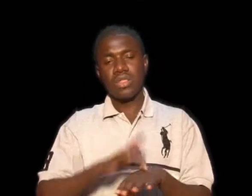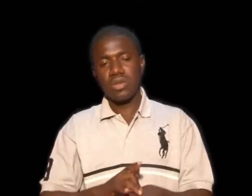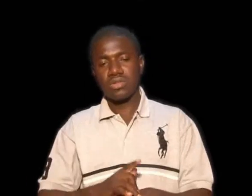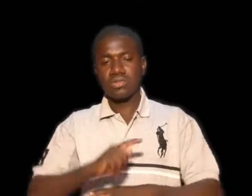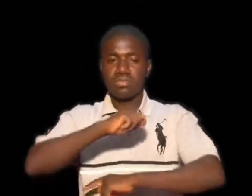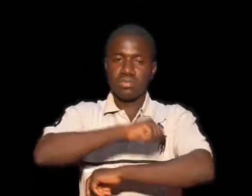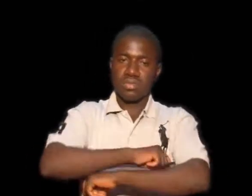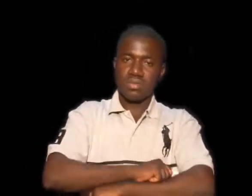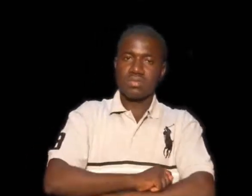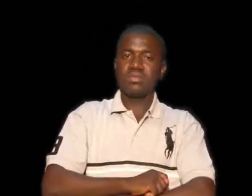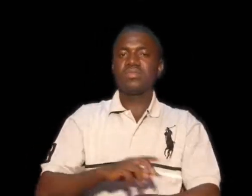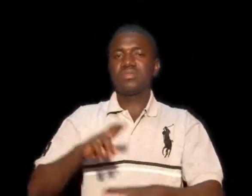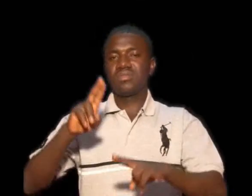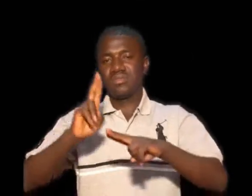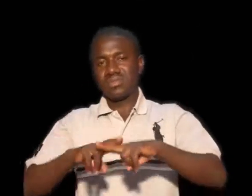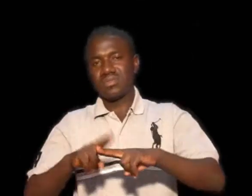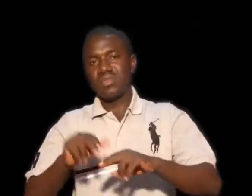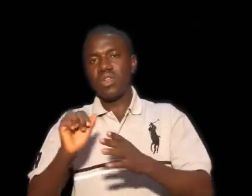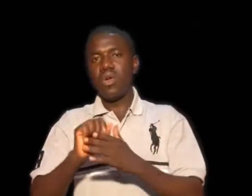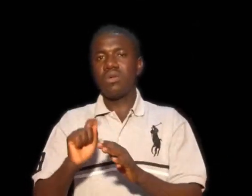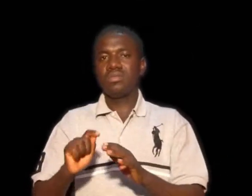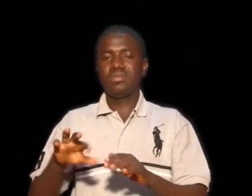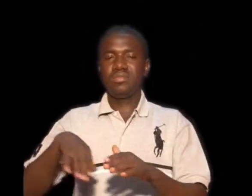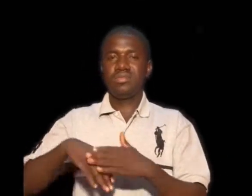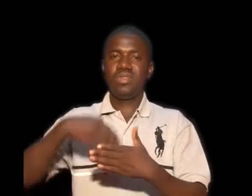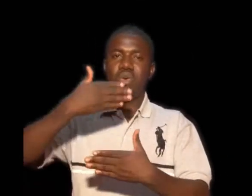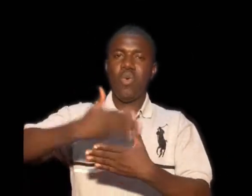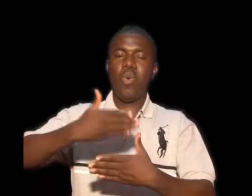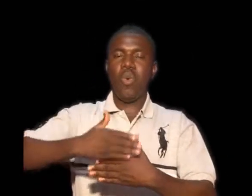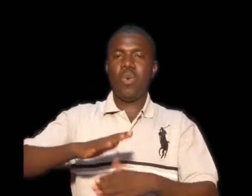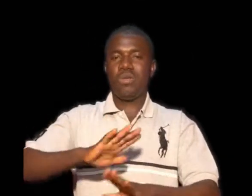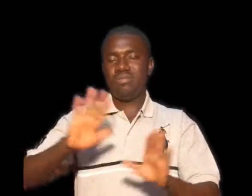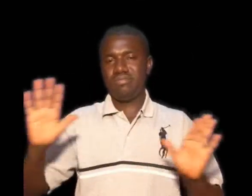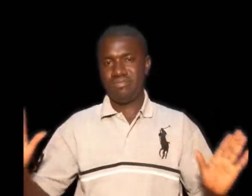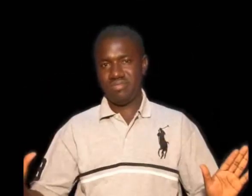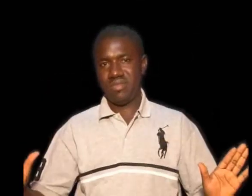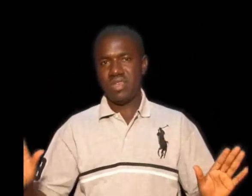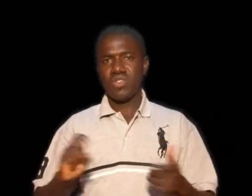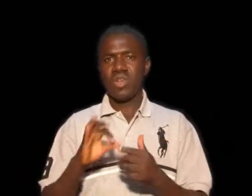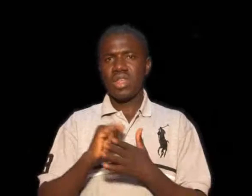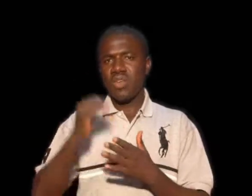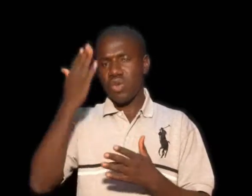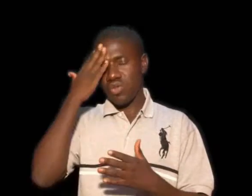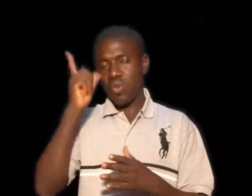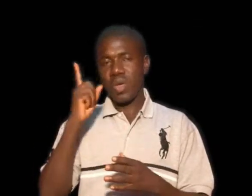a table, chair, or wall to orientate himself to the surroundings.